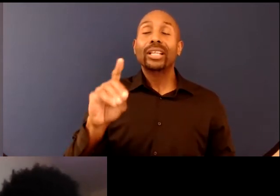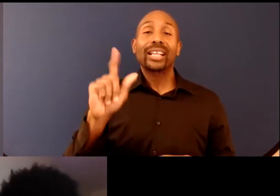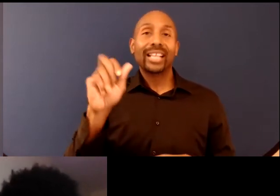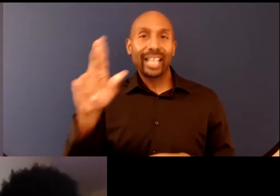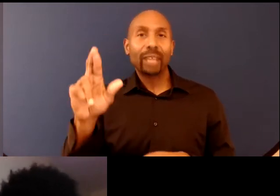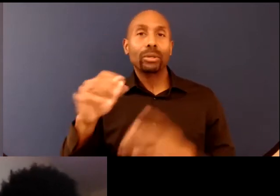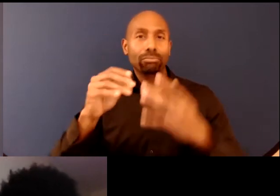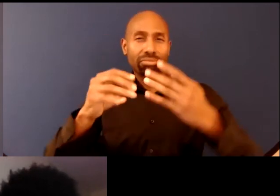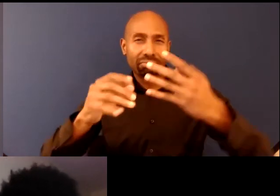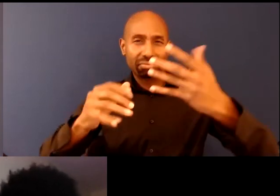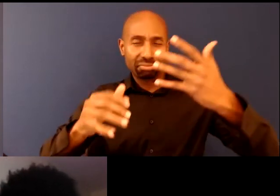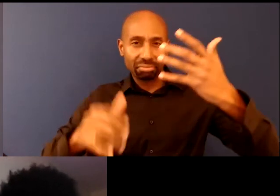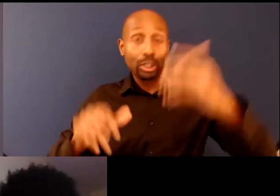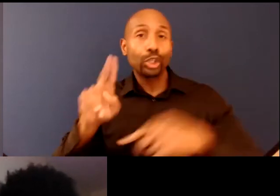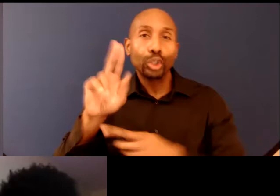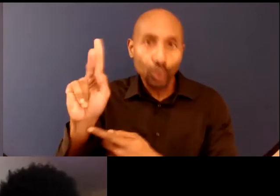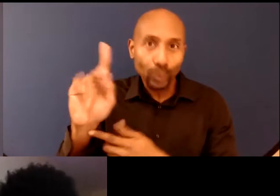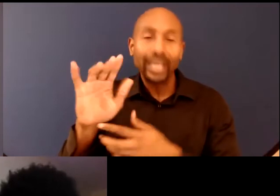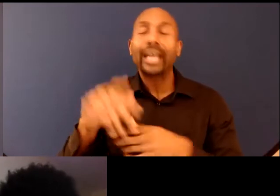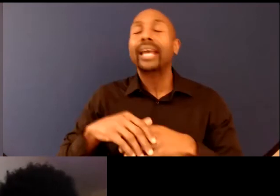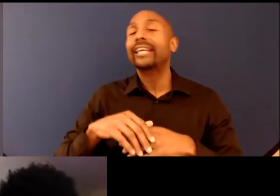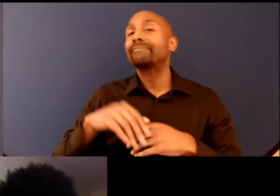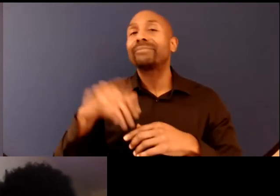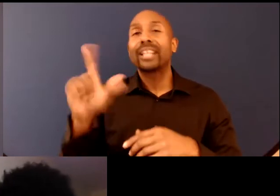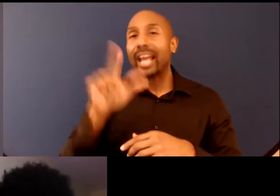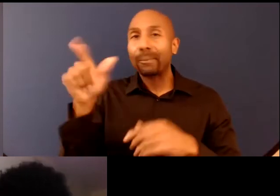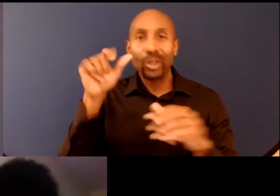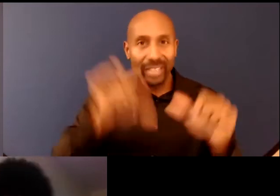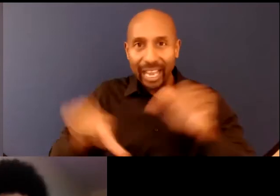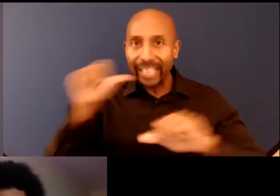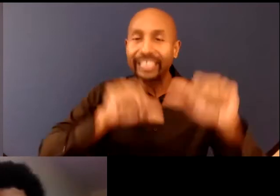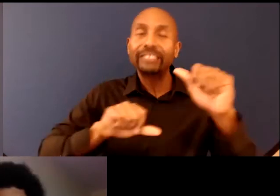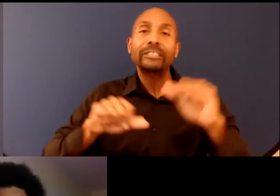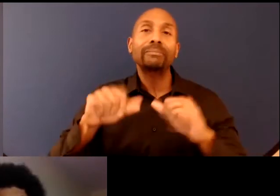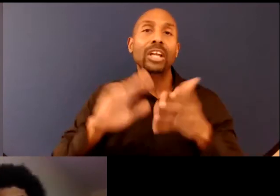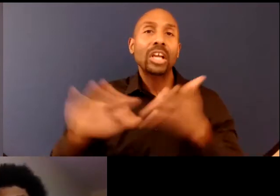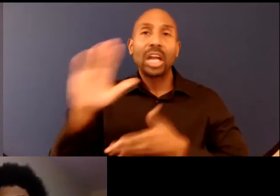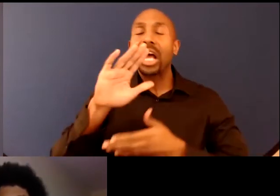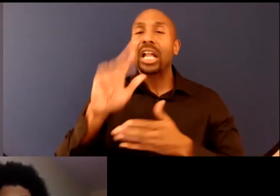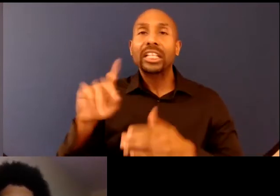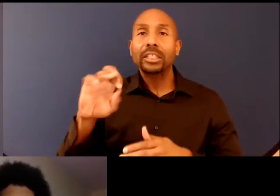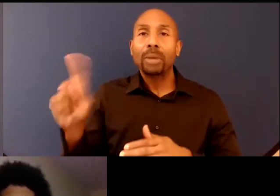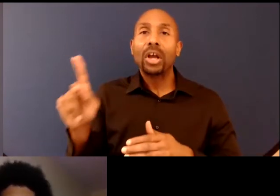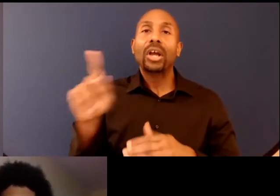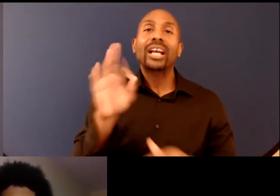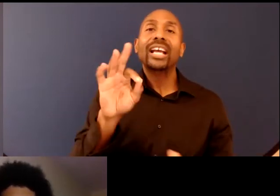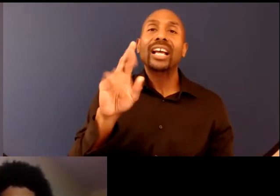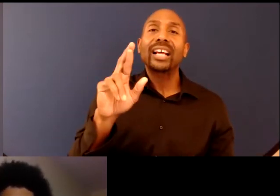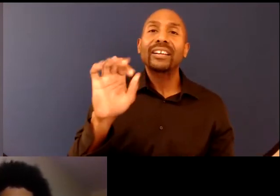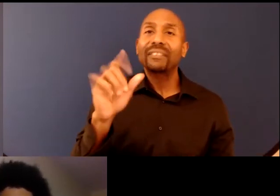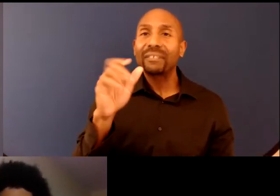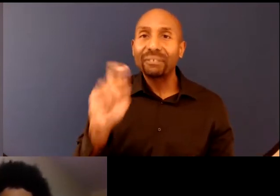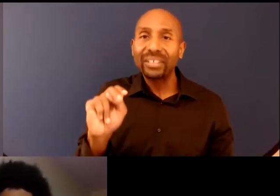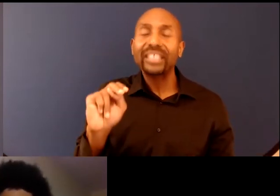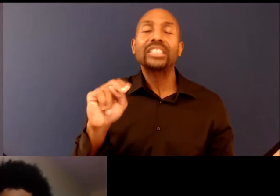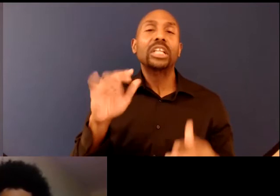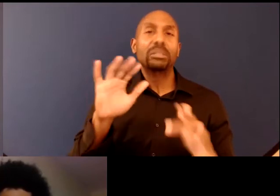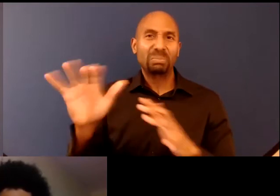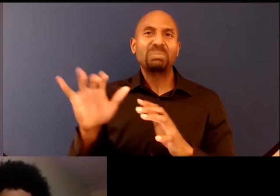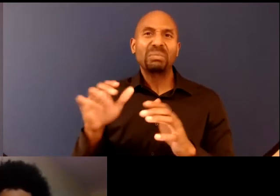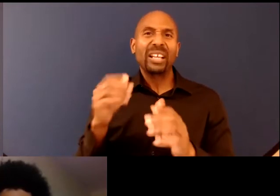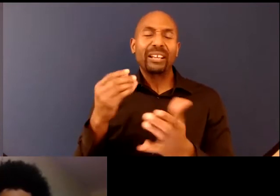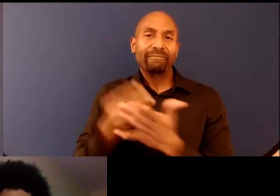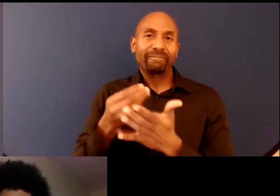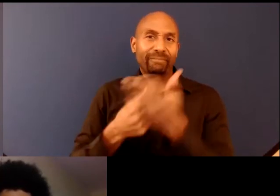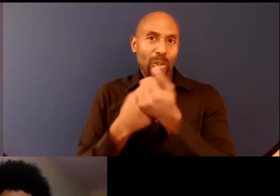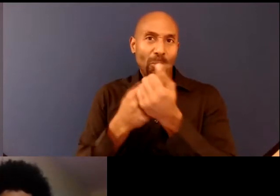Maryland College Park Friedgen Family Design Fund. Any views, findings, conclusions, or recommendations